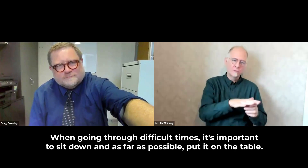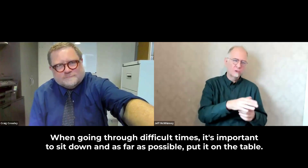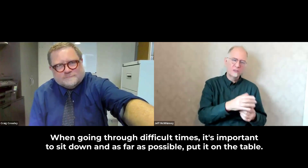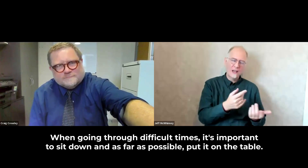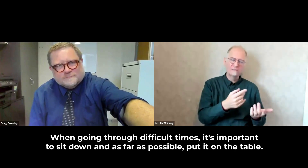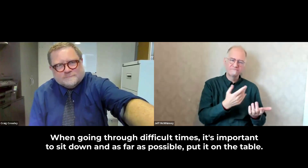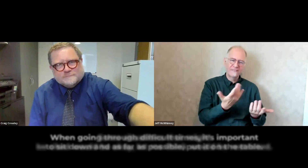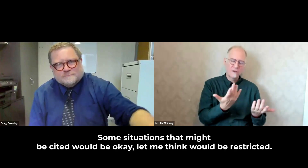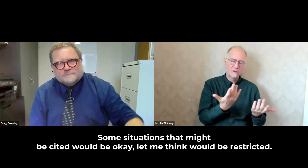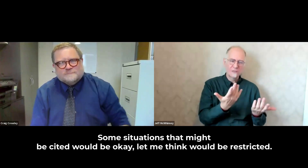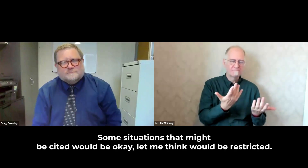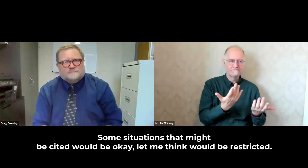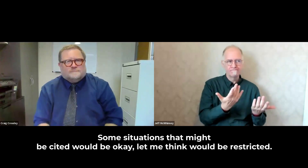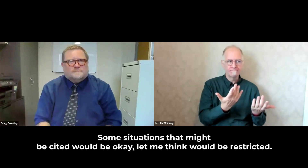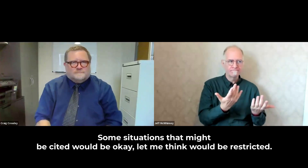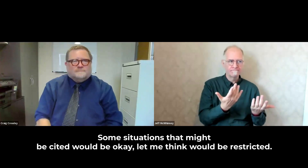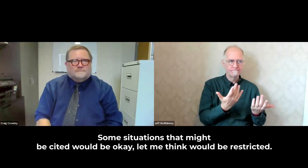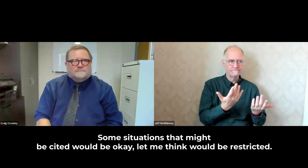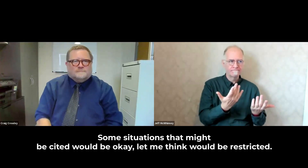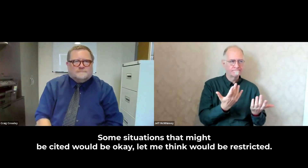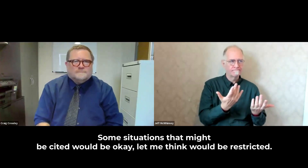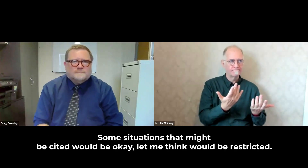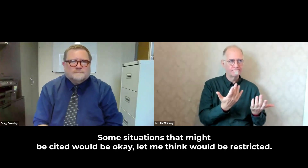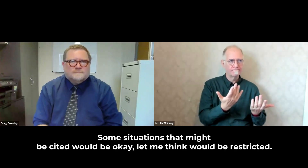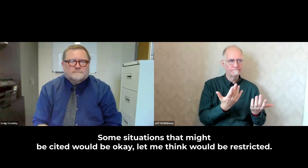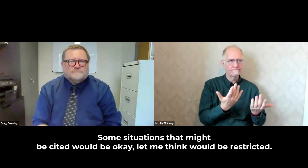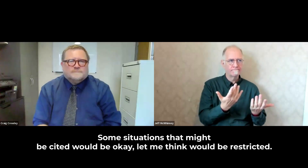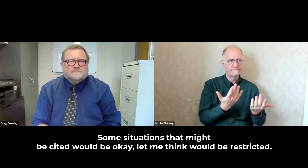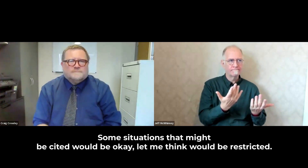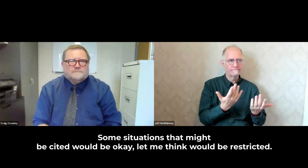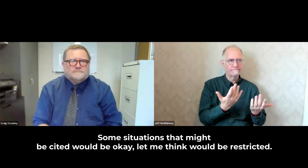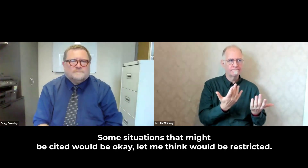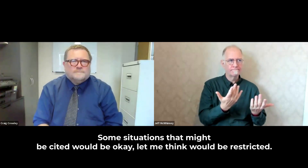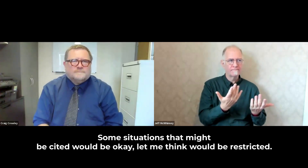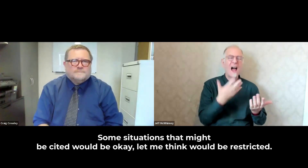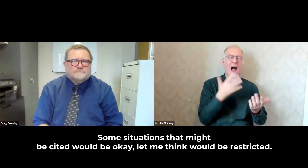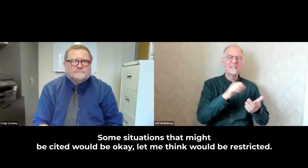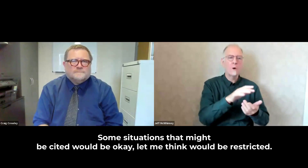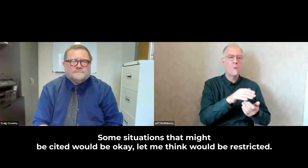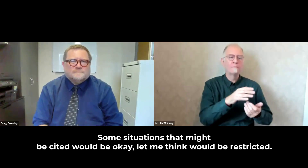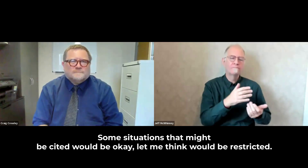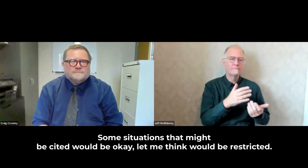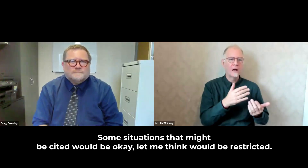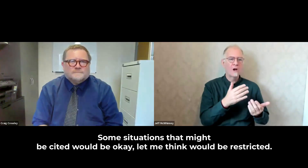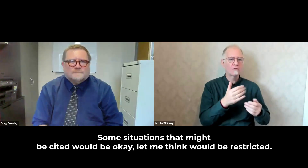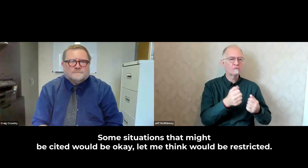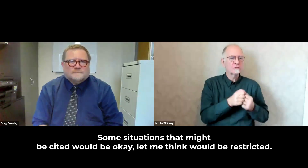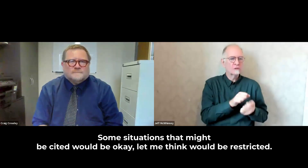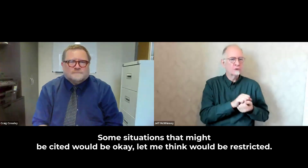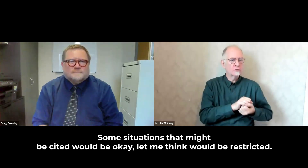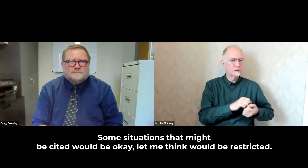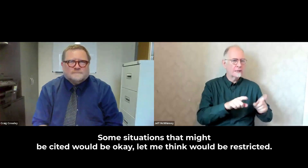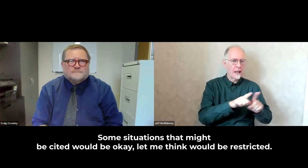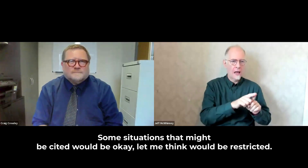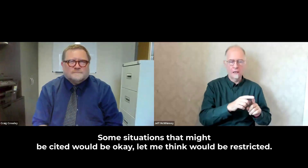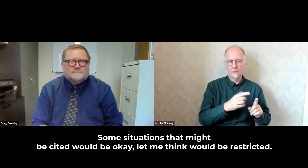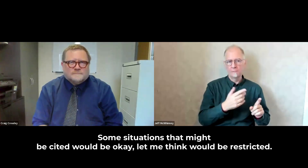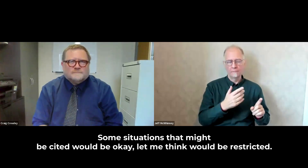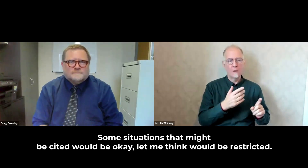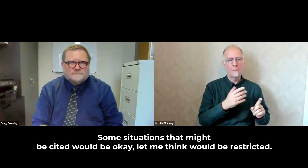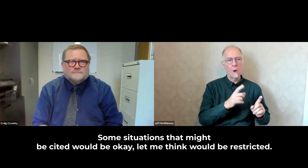it on the table. Some situations that might be cited would be, okay, let me